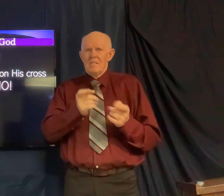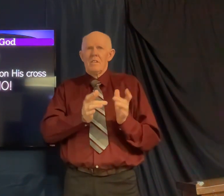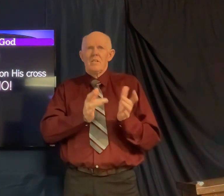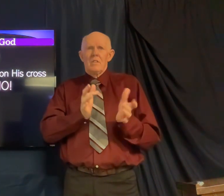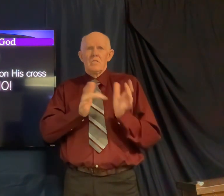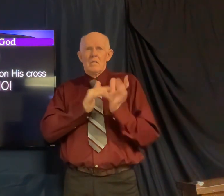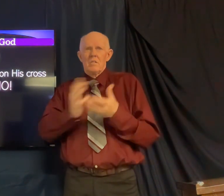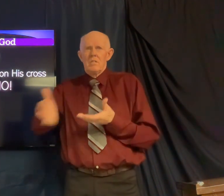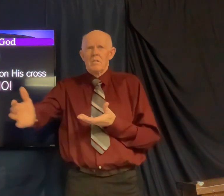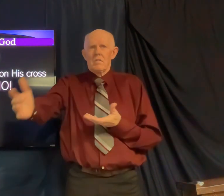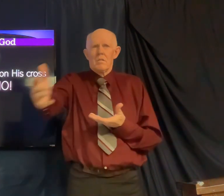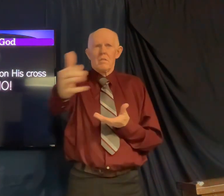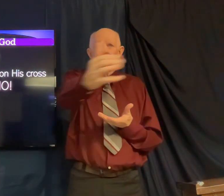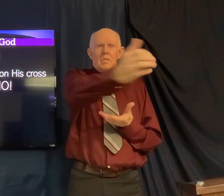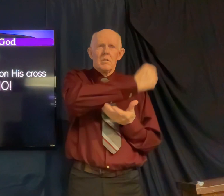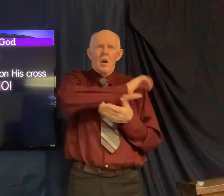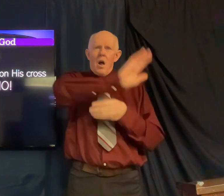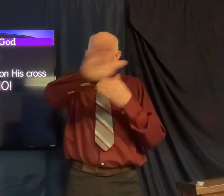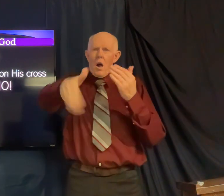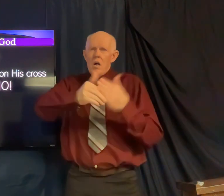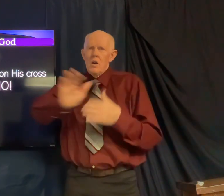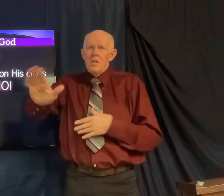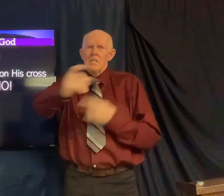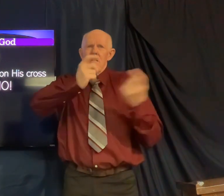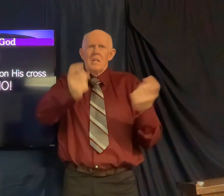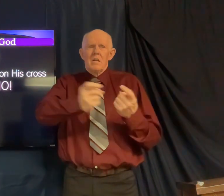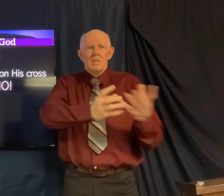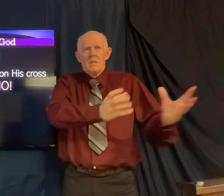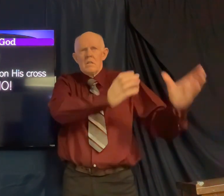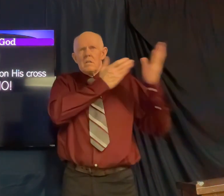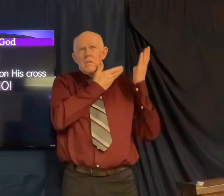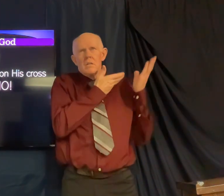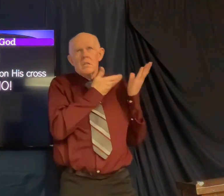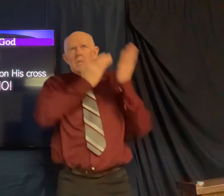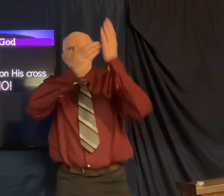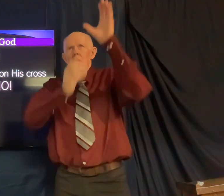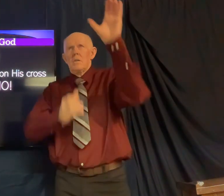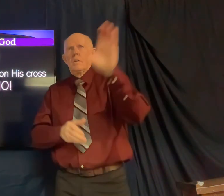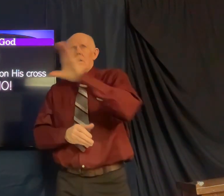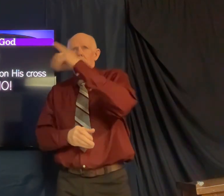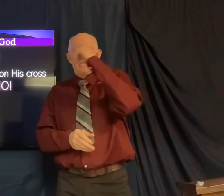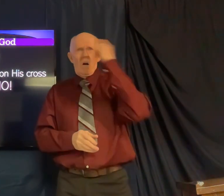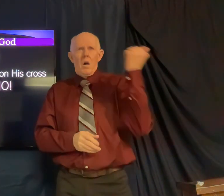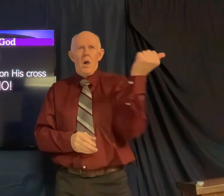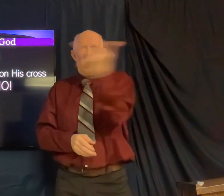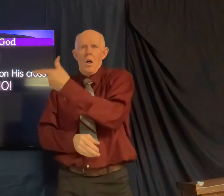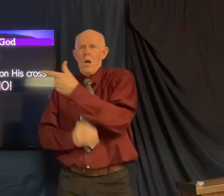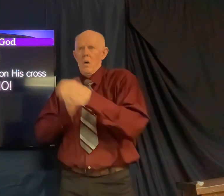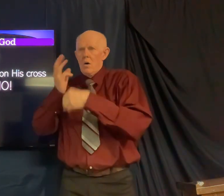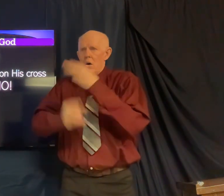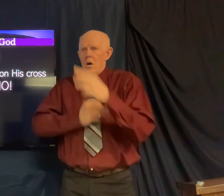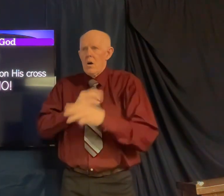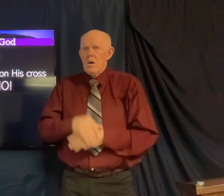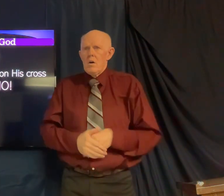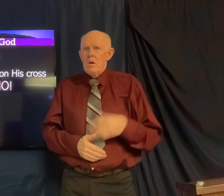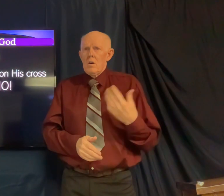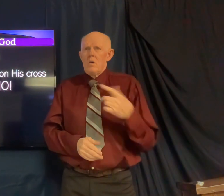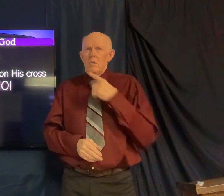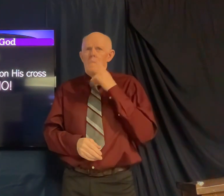Not Jesus' sin, but our sin. He collected the sins of the whole world, and they were put on him on the cross, the sins of the